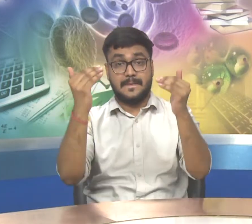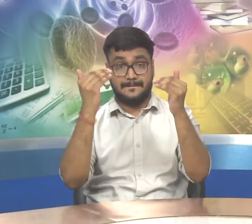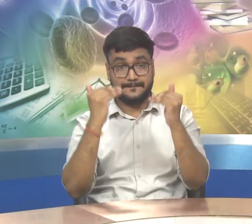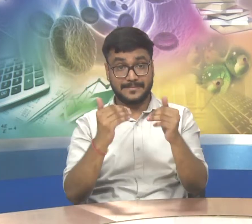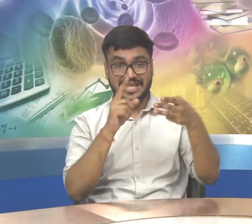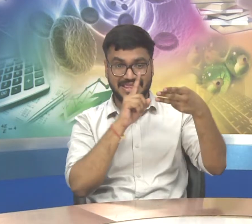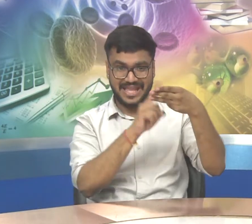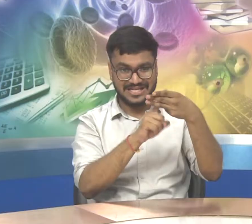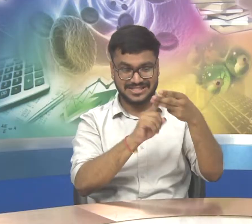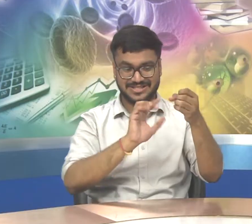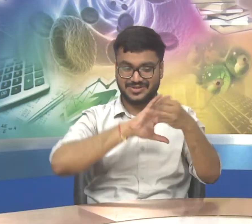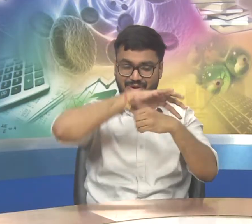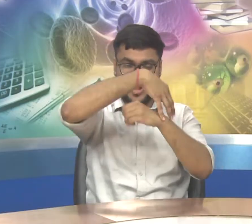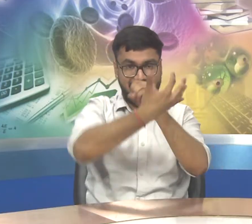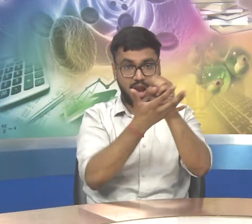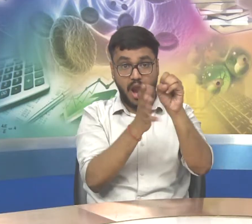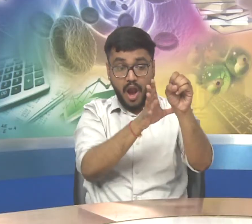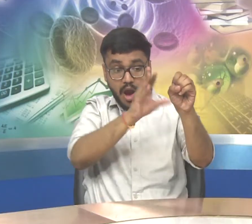last electrons,